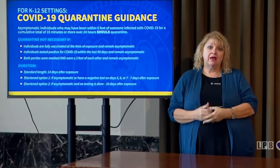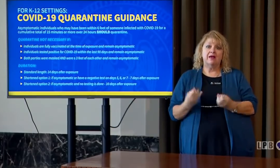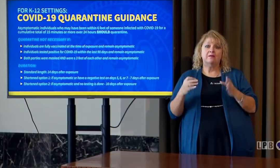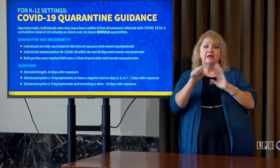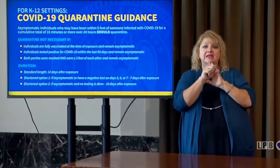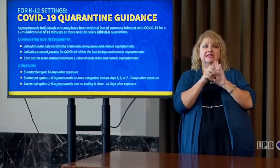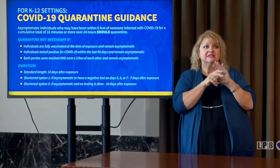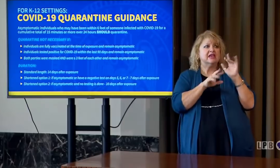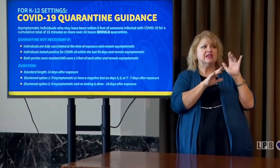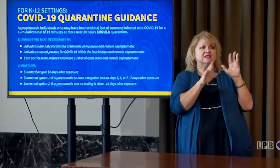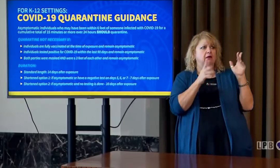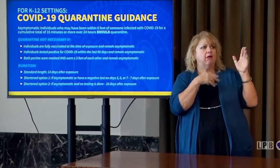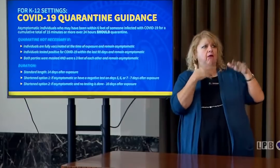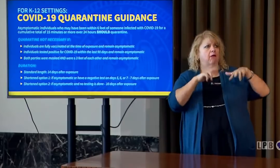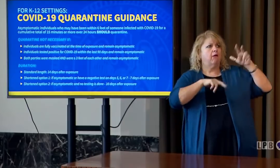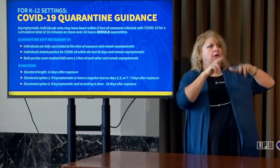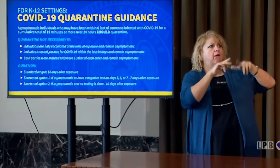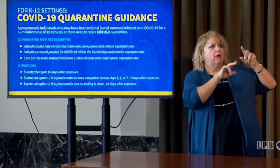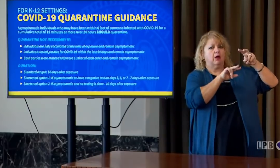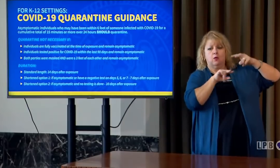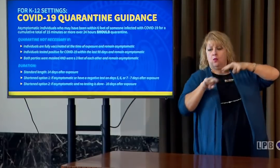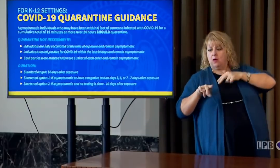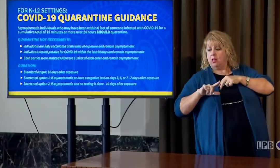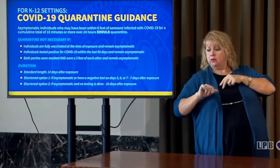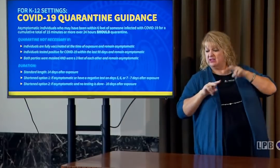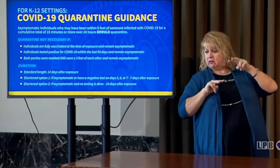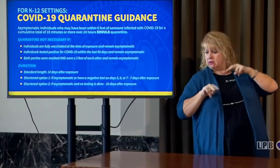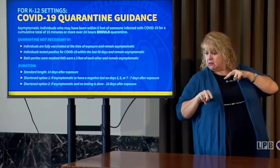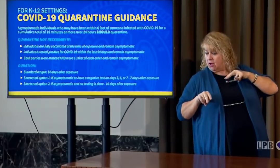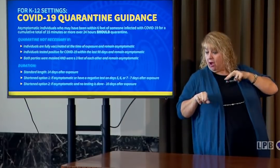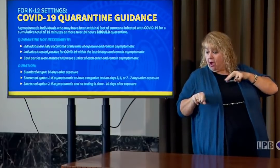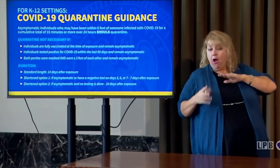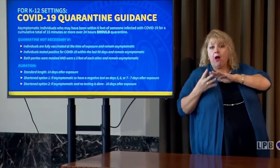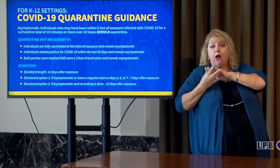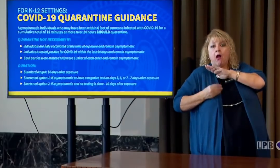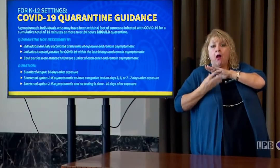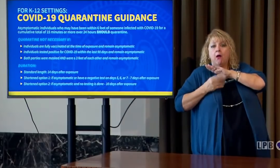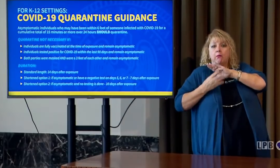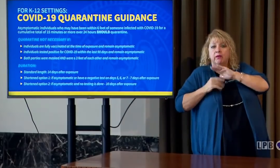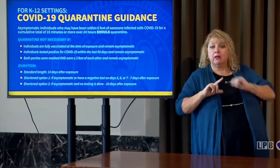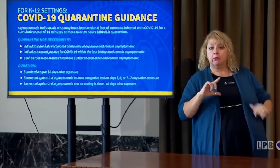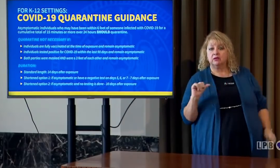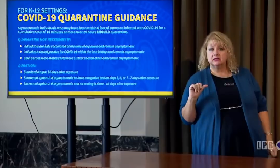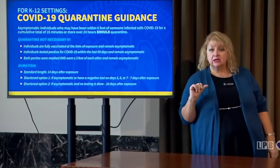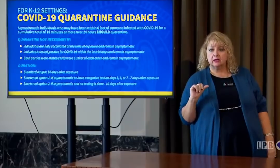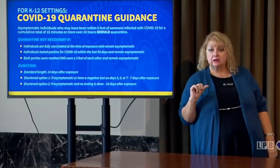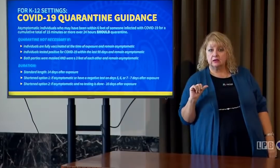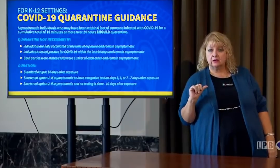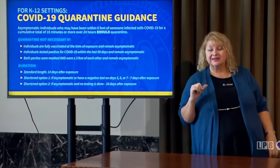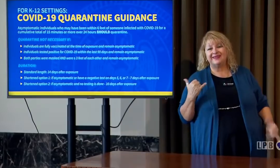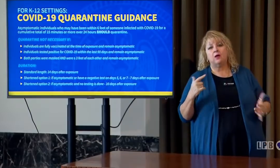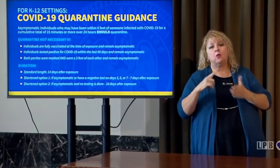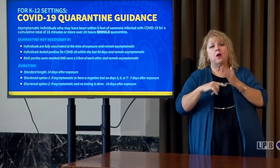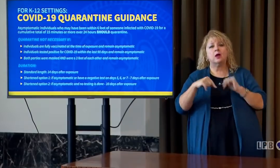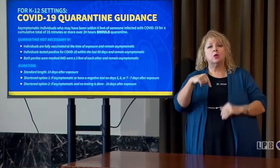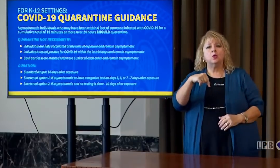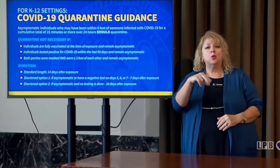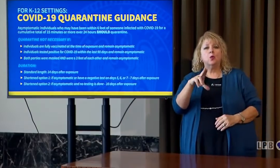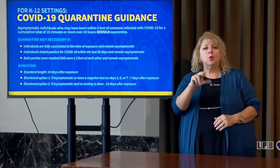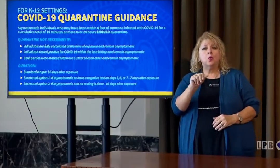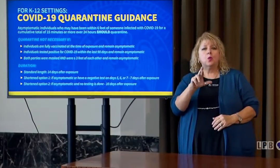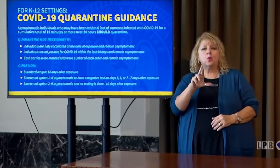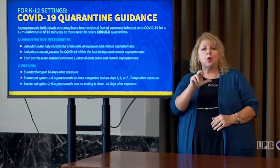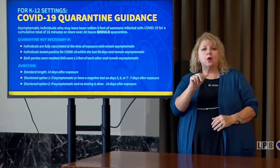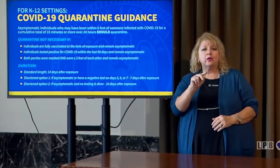have followed our model. I want to review quickly what the quarantine guidance is and tell you why this